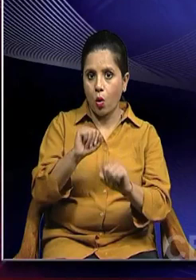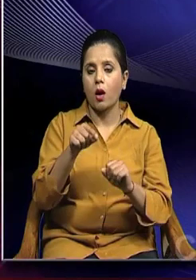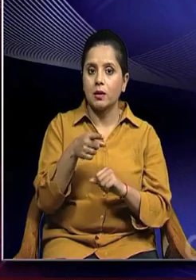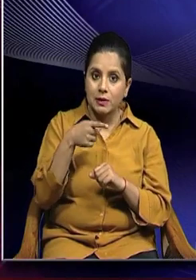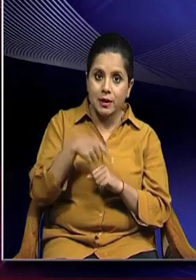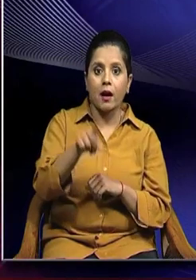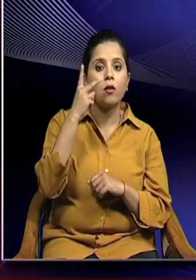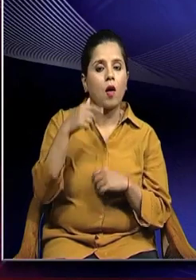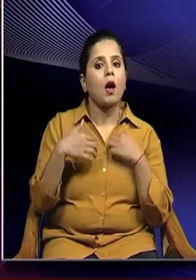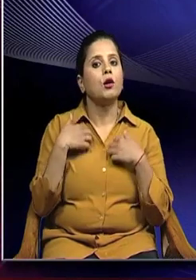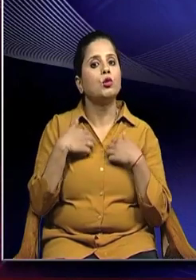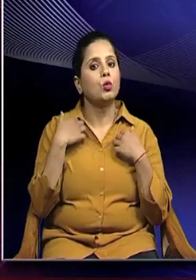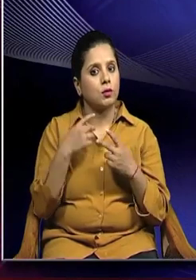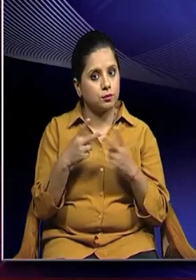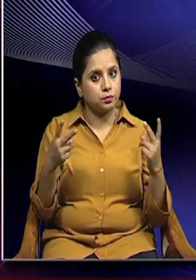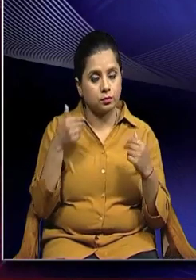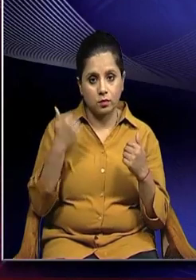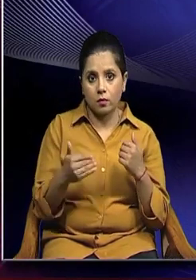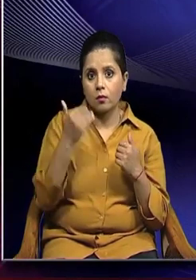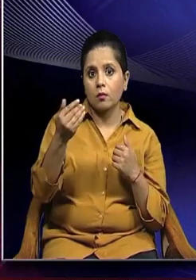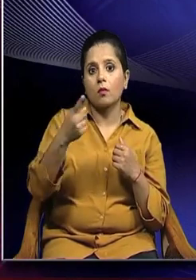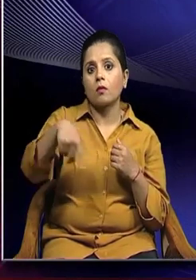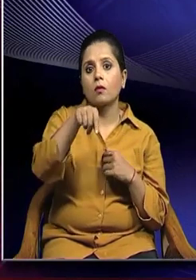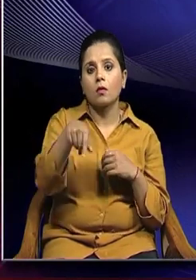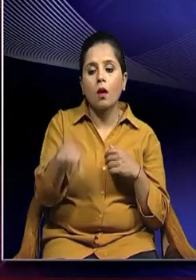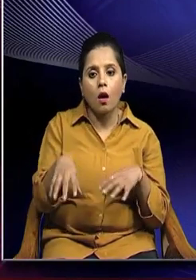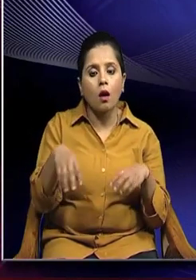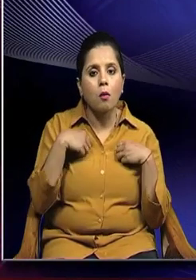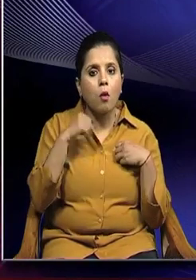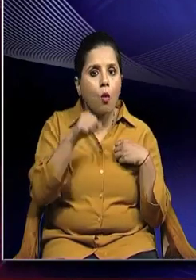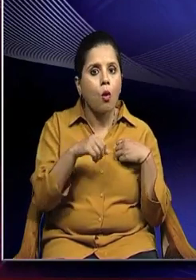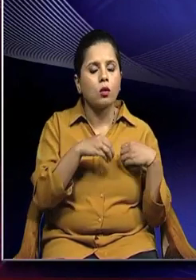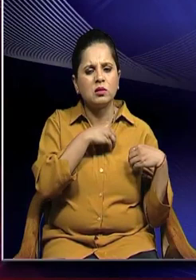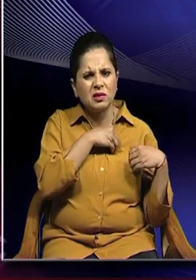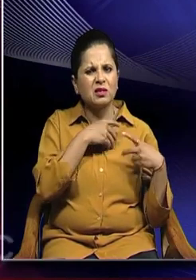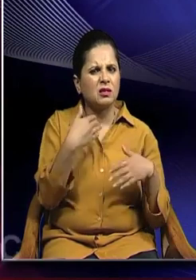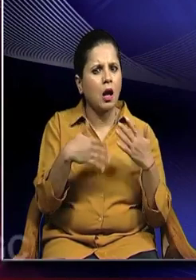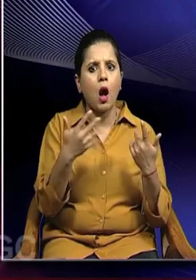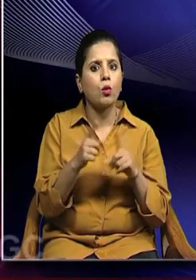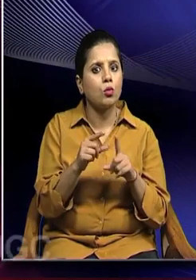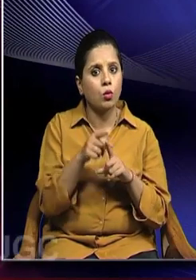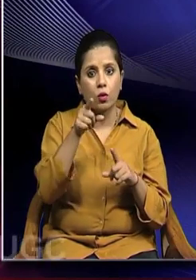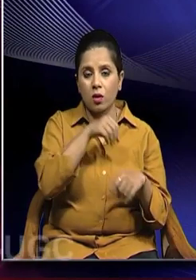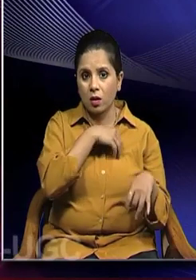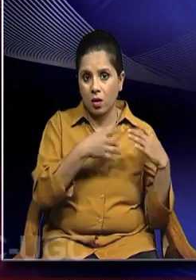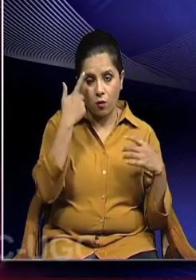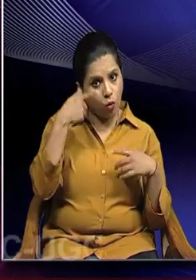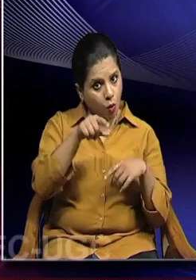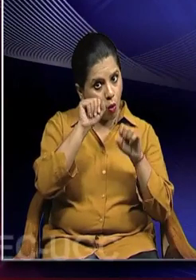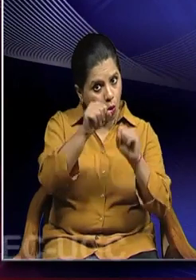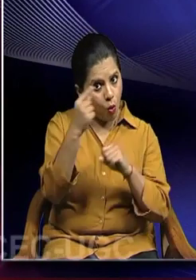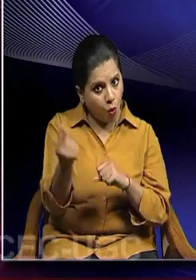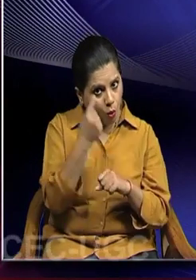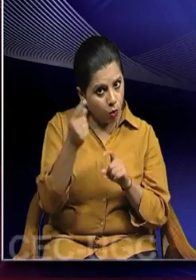self interest, the way you are taking up your struggle, whether you are struggling for only your